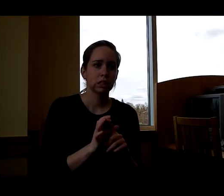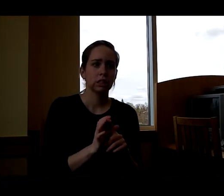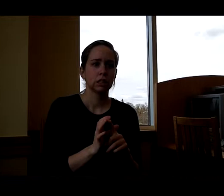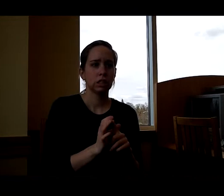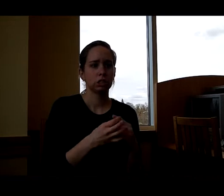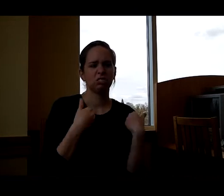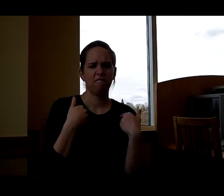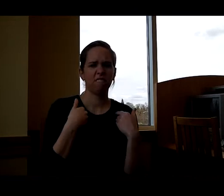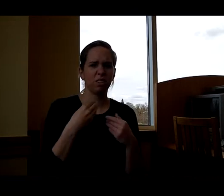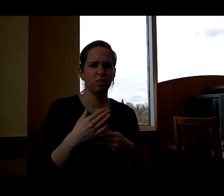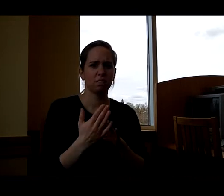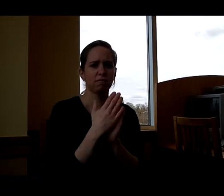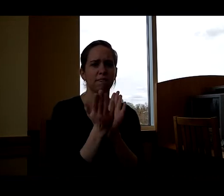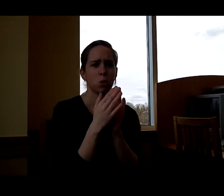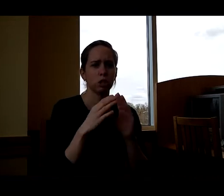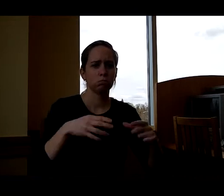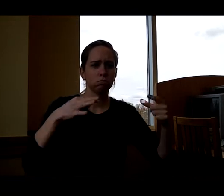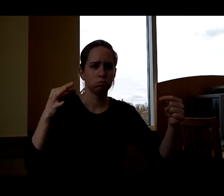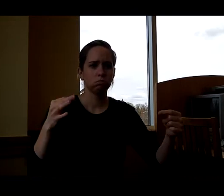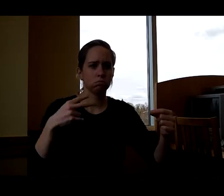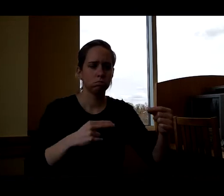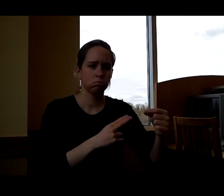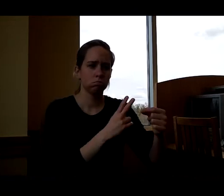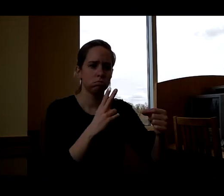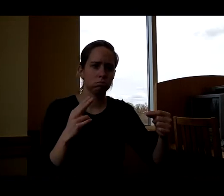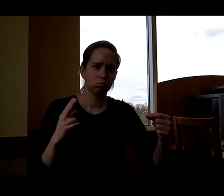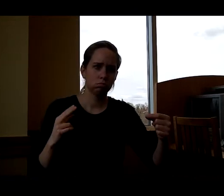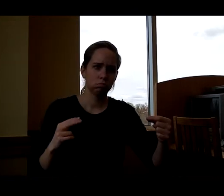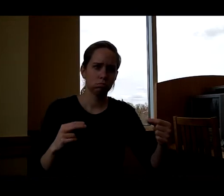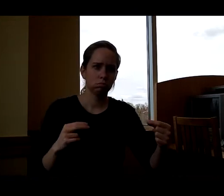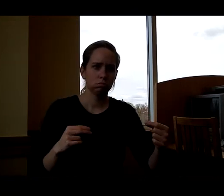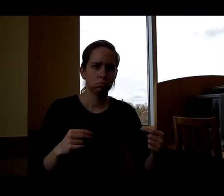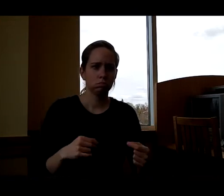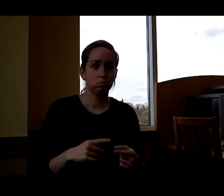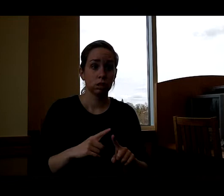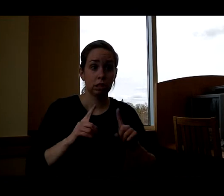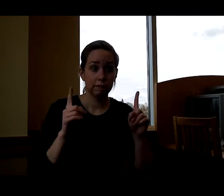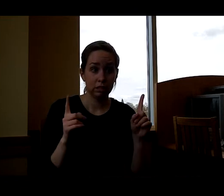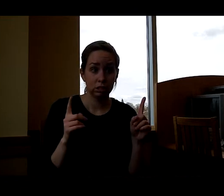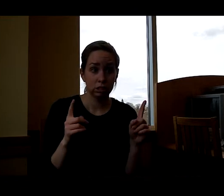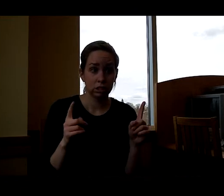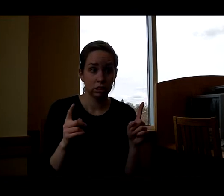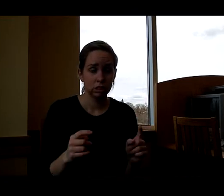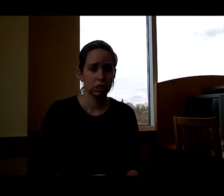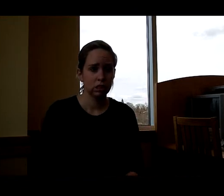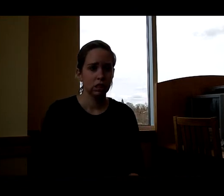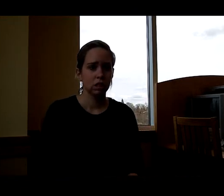folder, two pieces of foam, cut little notches in it, ran them across there. What's the main difference between the two, though, is this. On